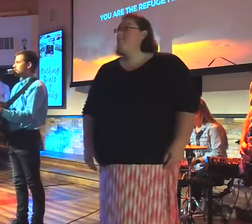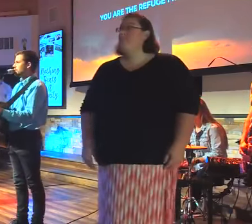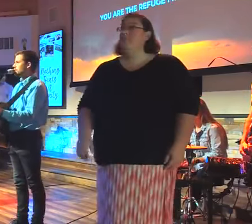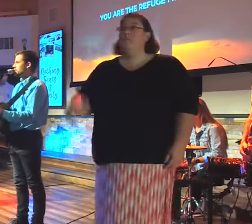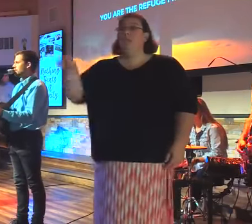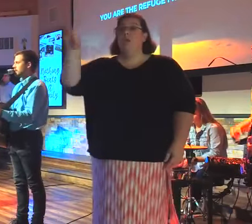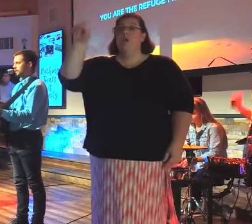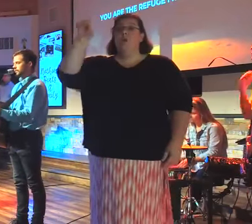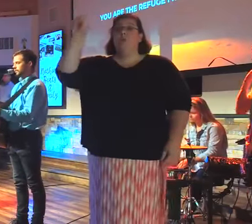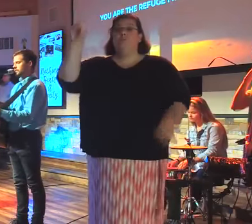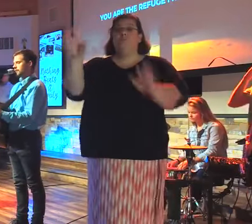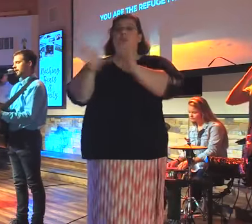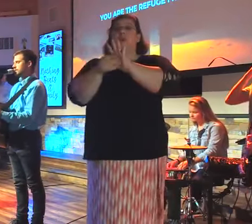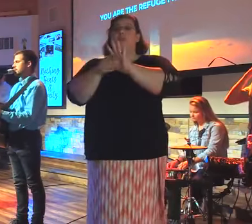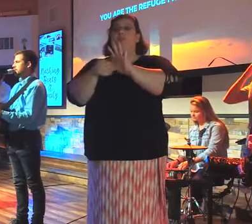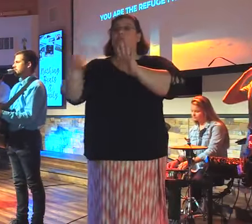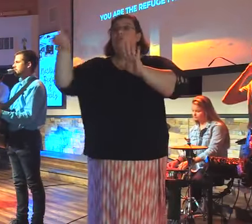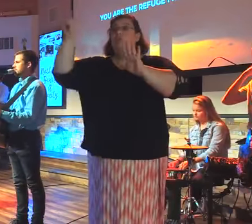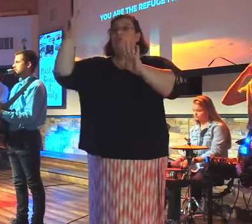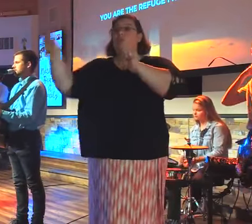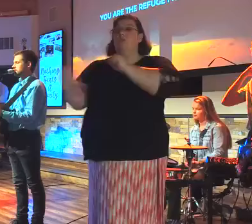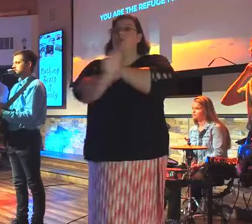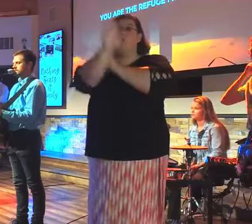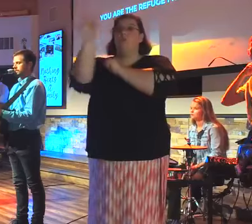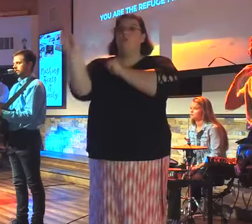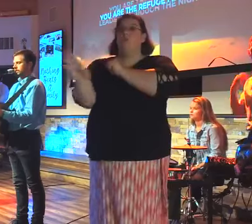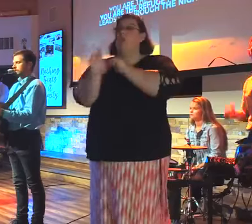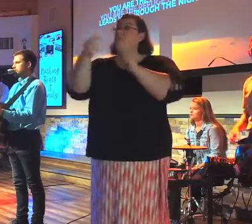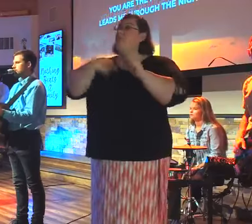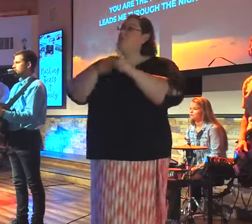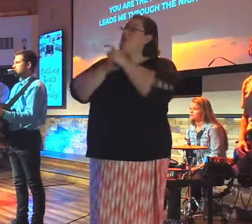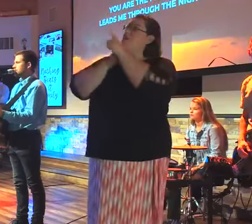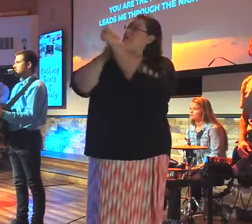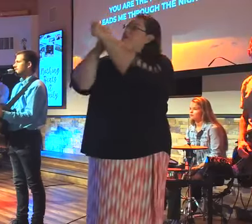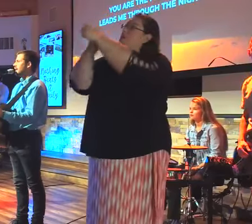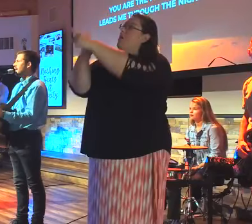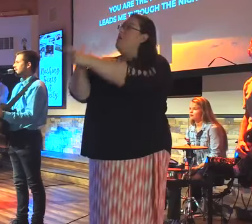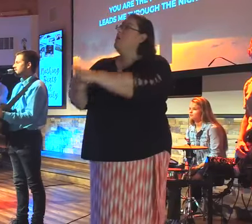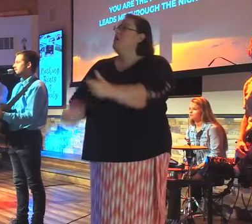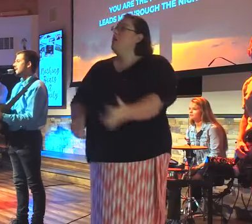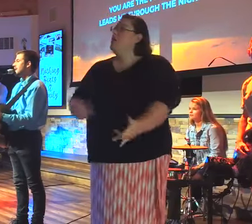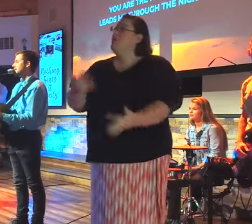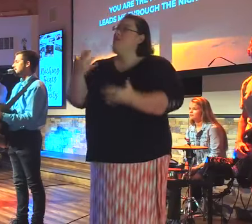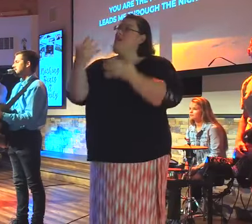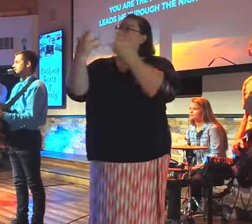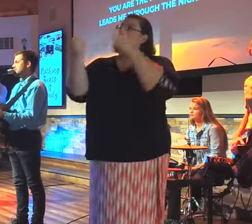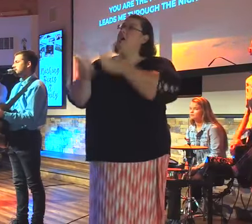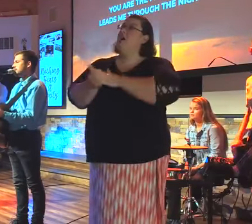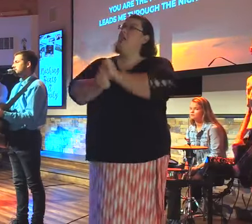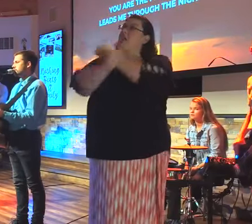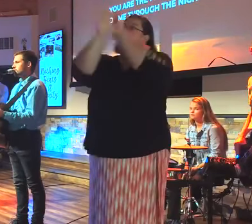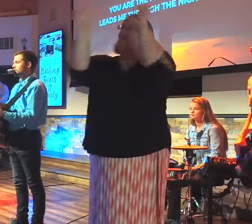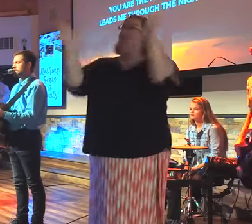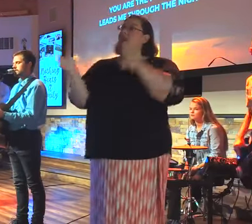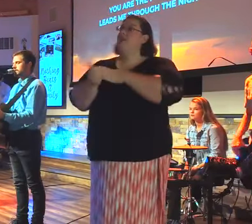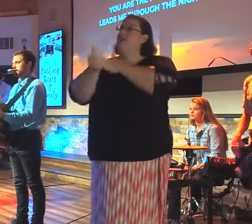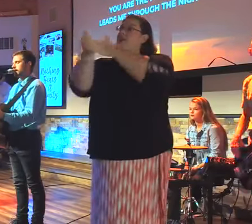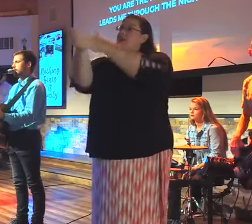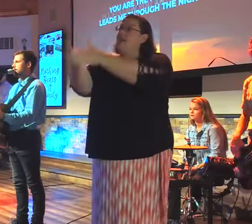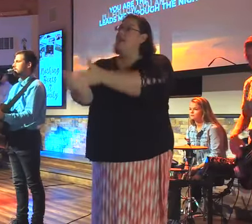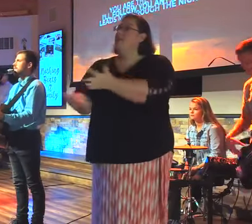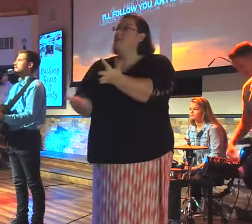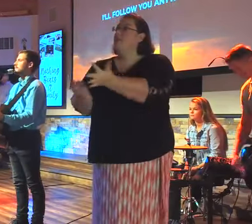You are the refuge I run to. You are the fire that leads me through the